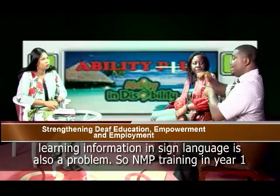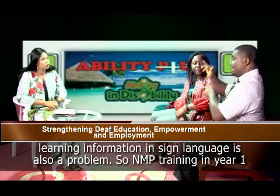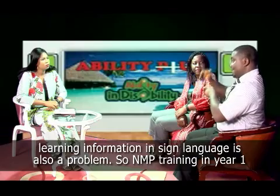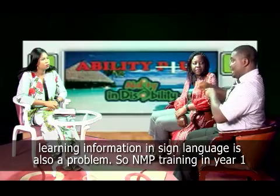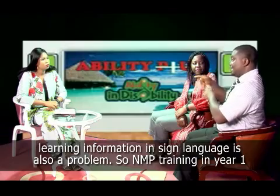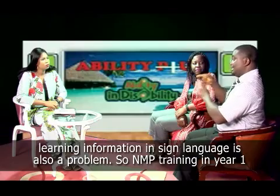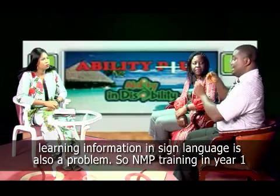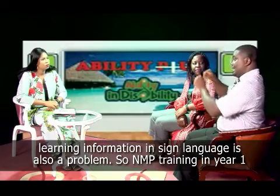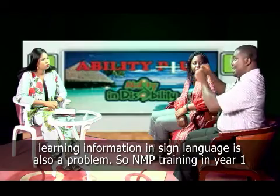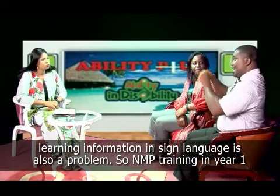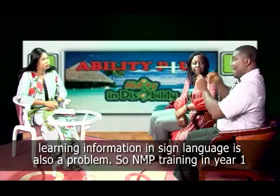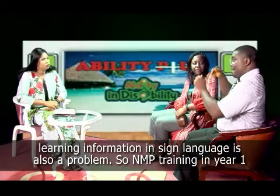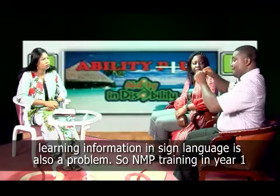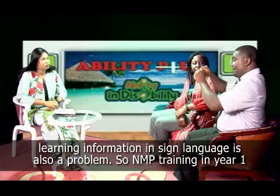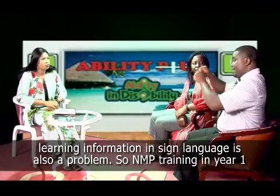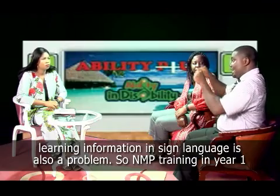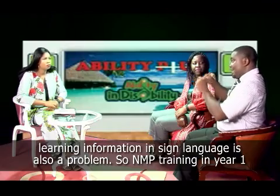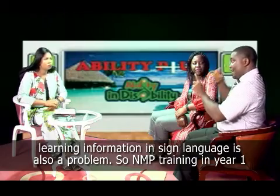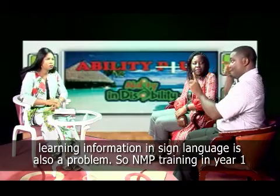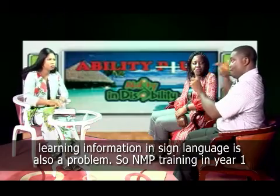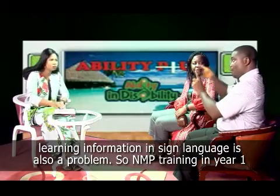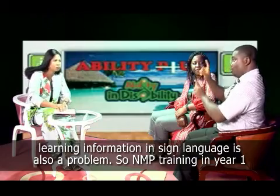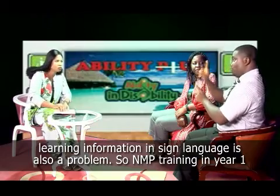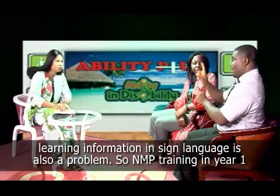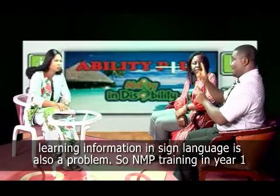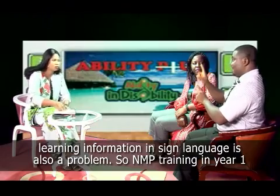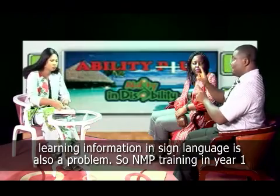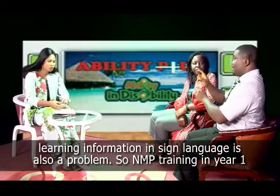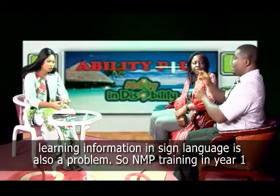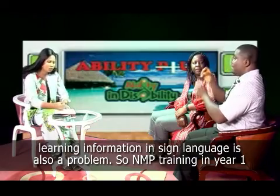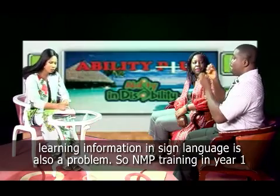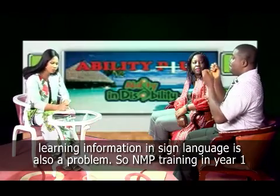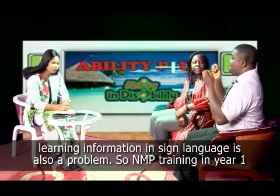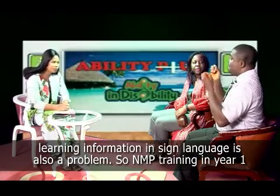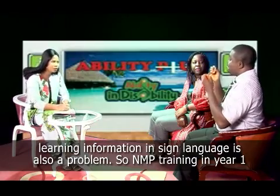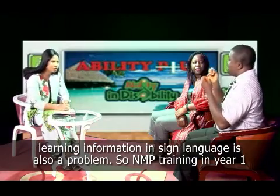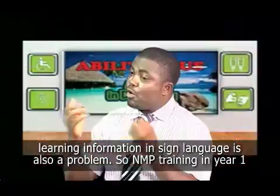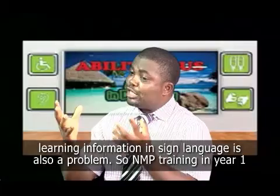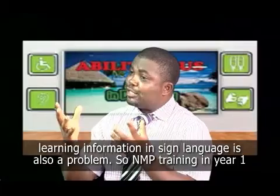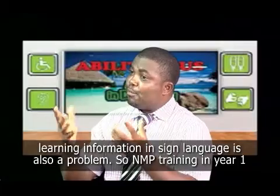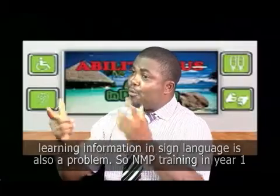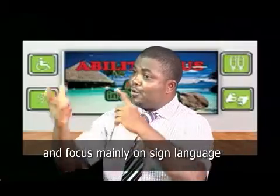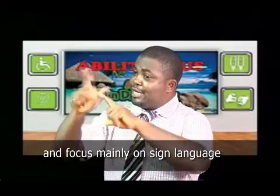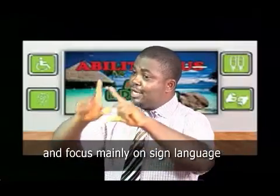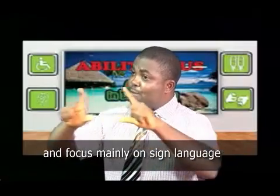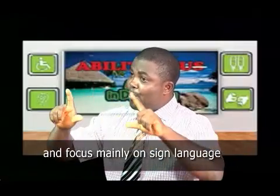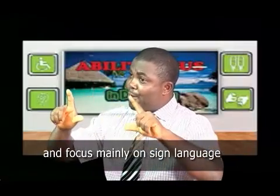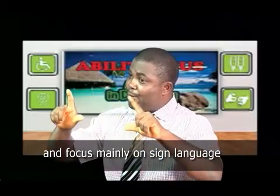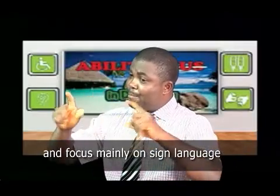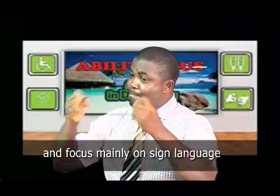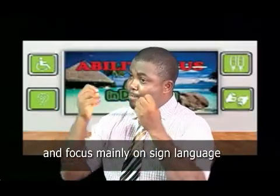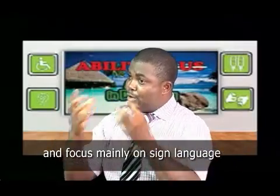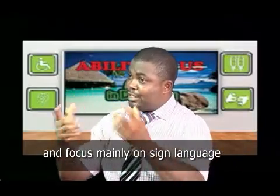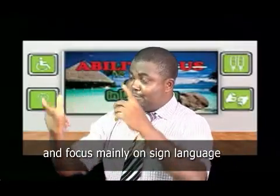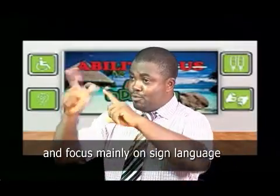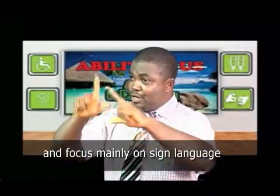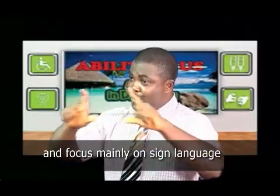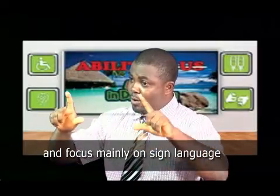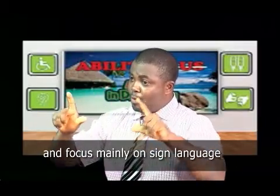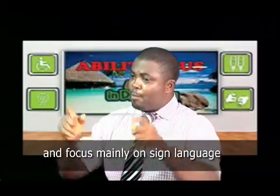So MMP training is a focus area one that focuses majorly on